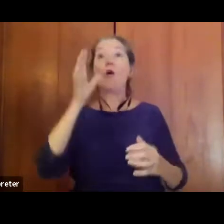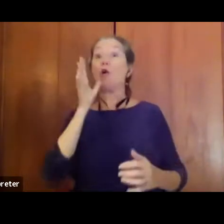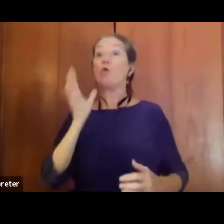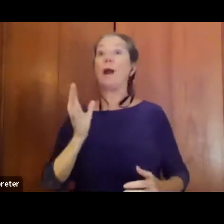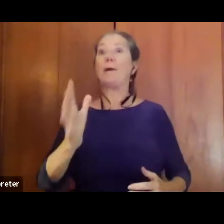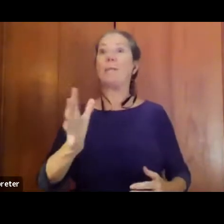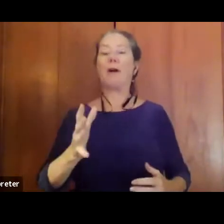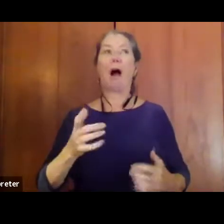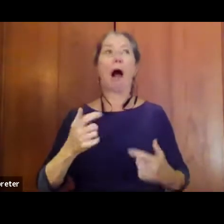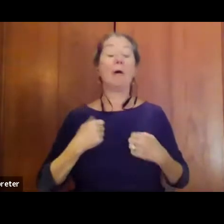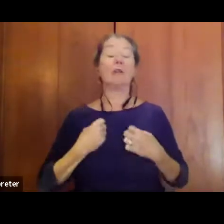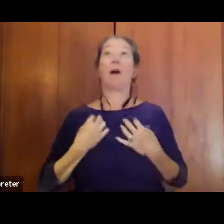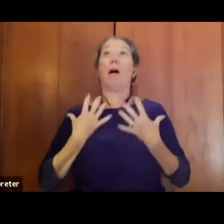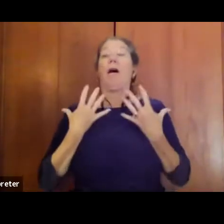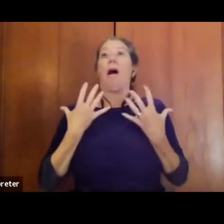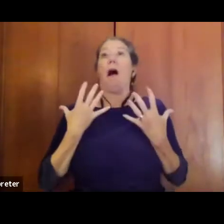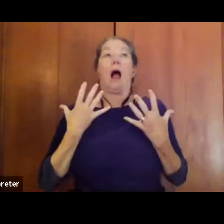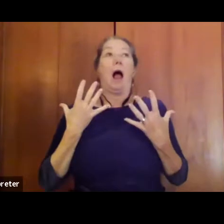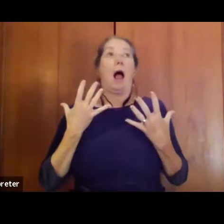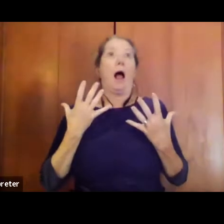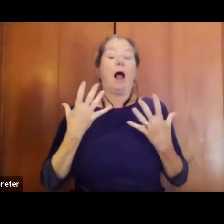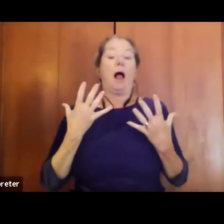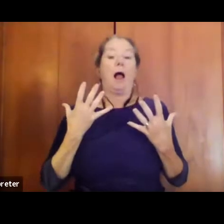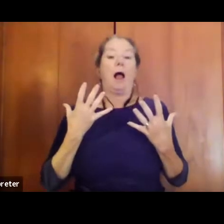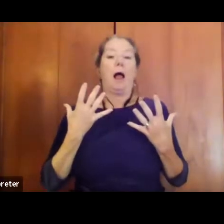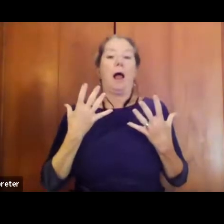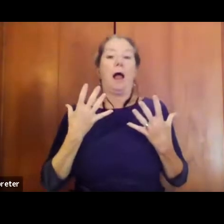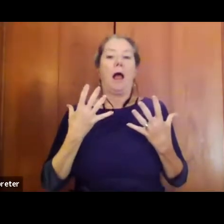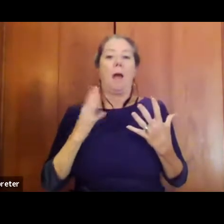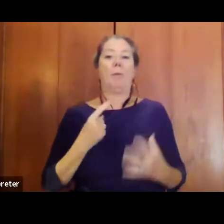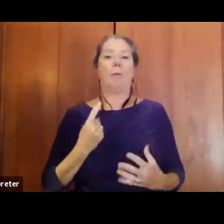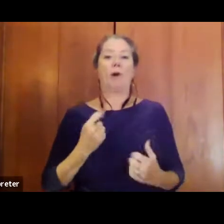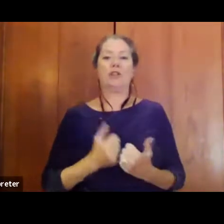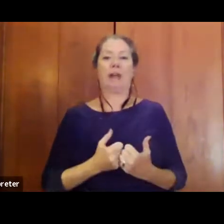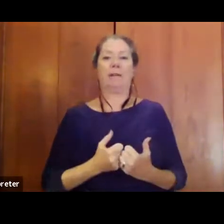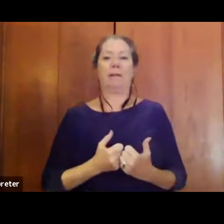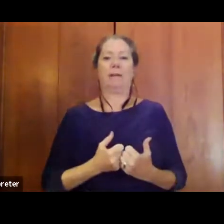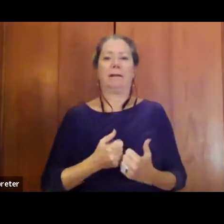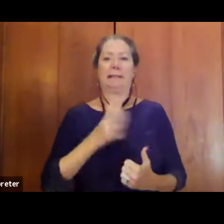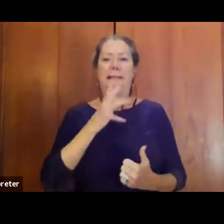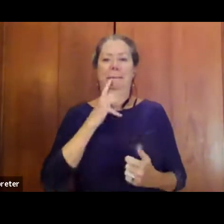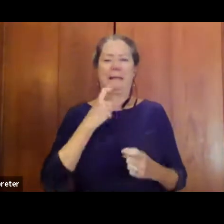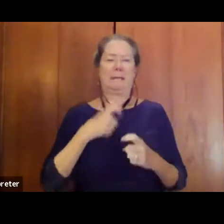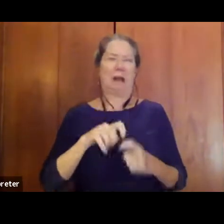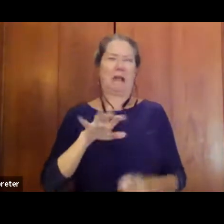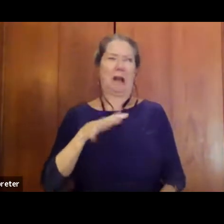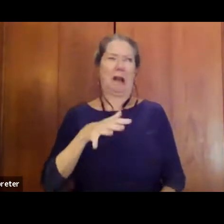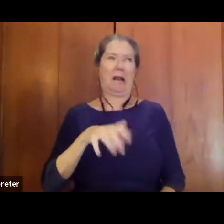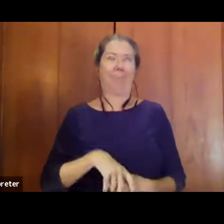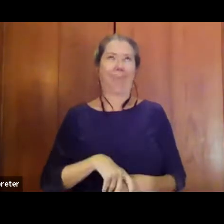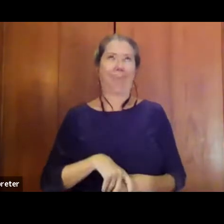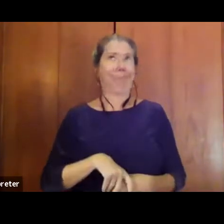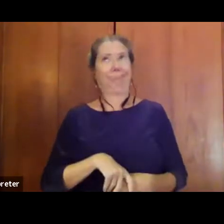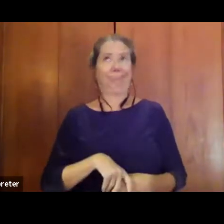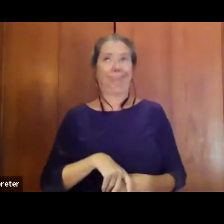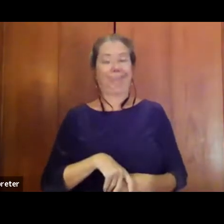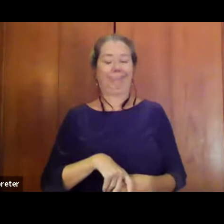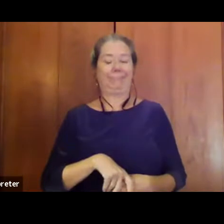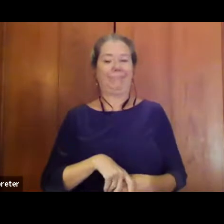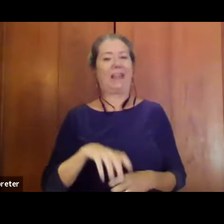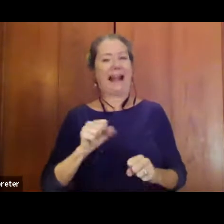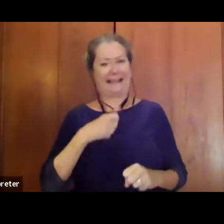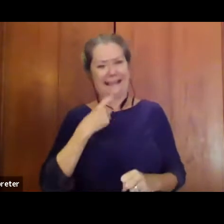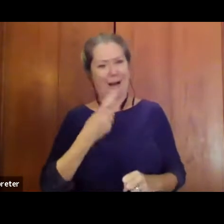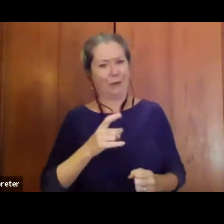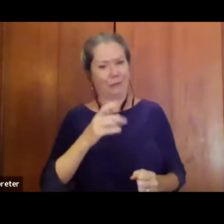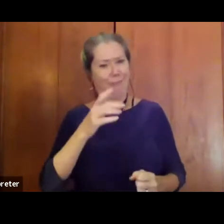in all at once. There was only one challenge. My Spanish was horrible. I can say this with relative confidence because up to that